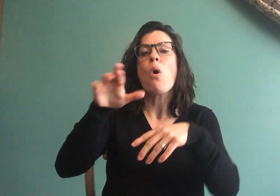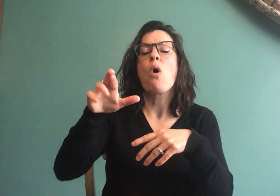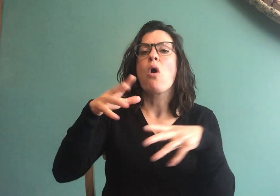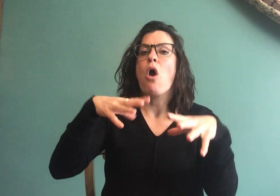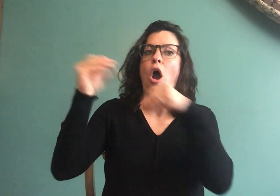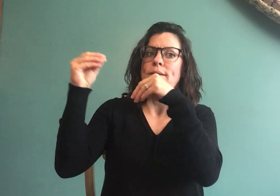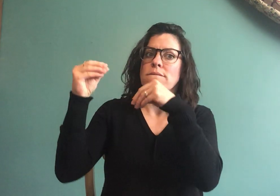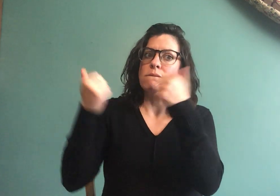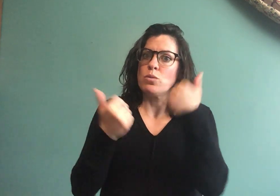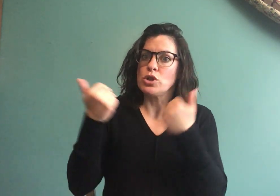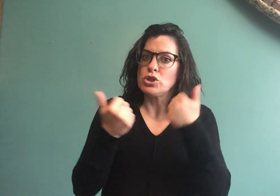Okay?